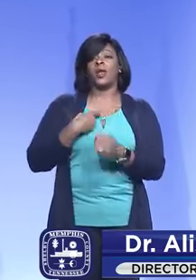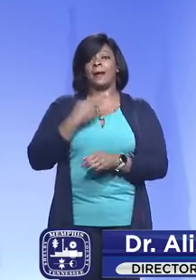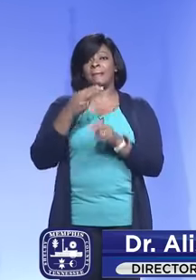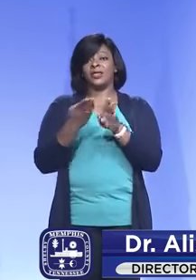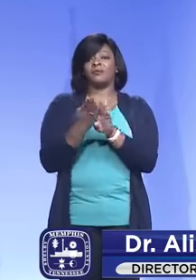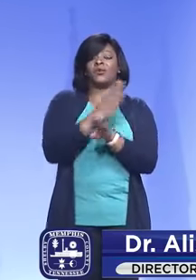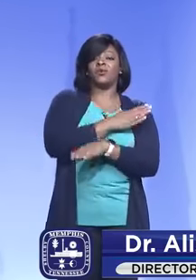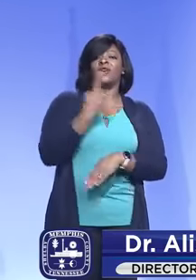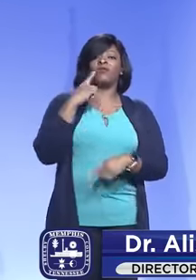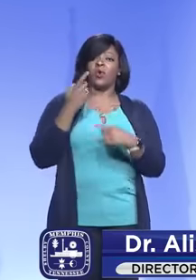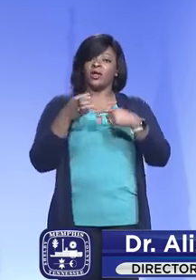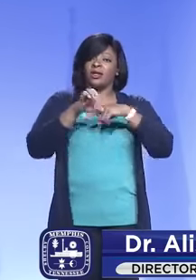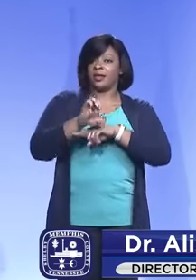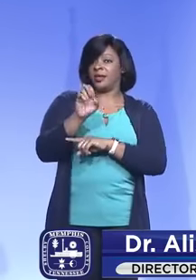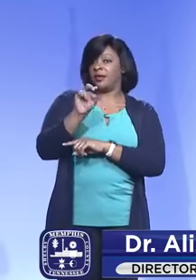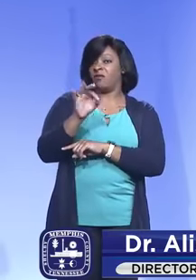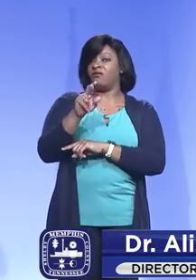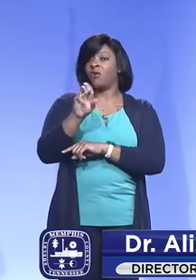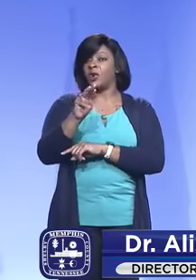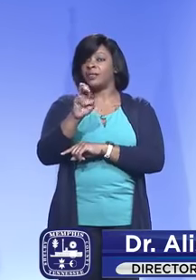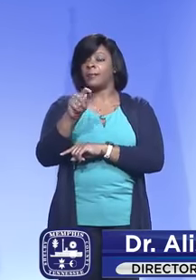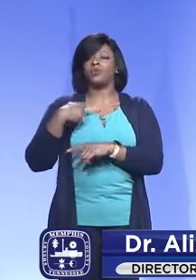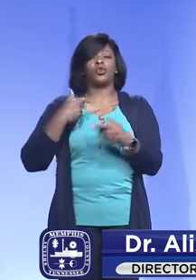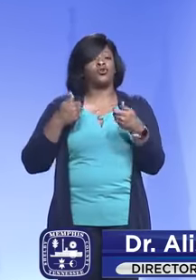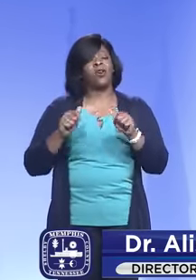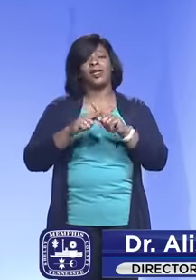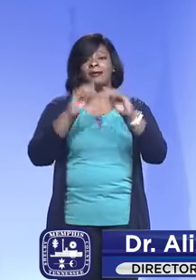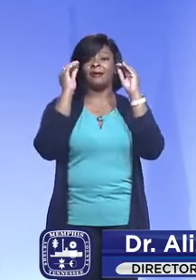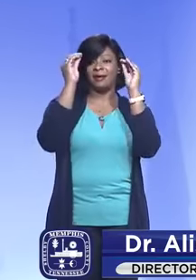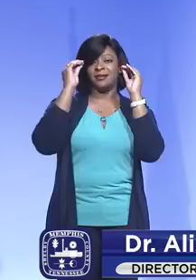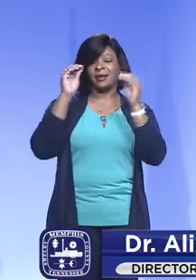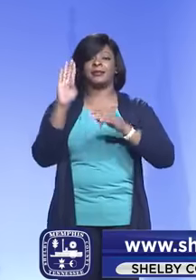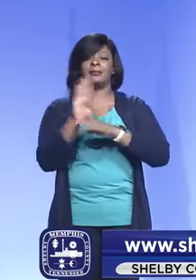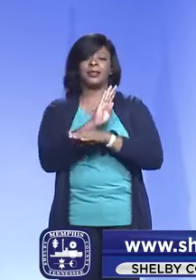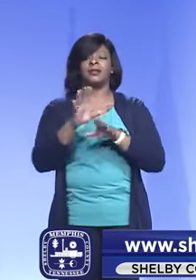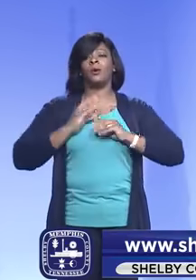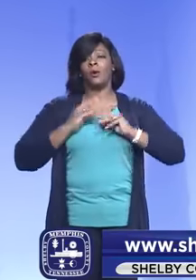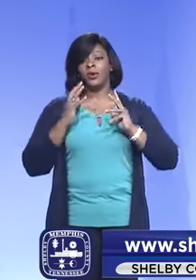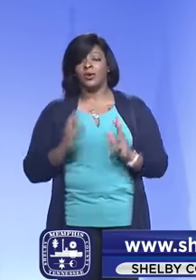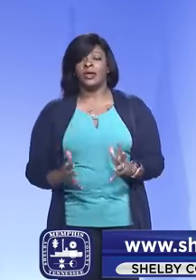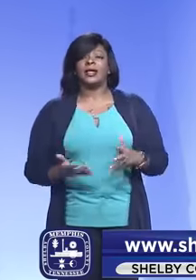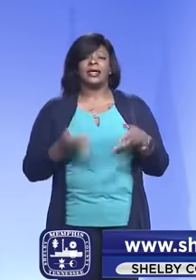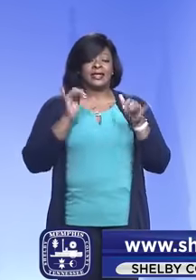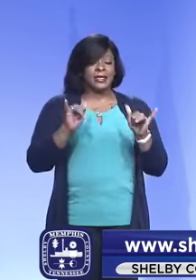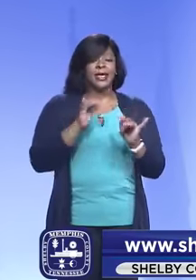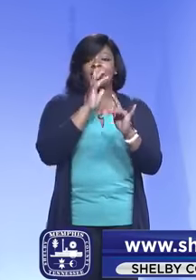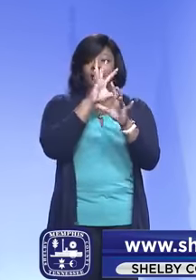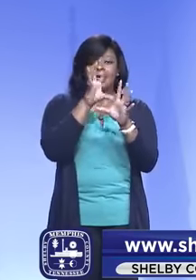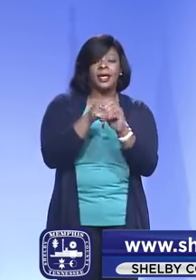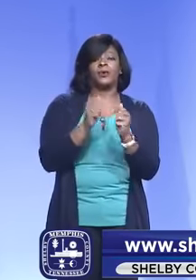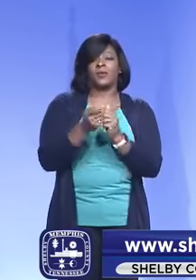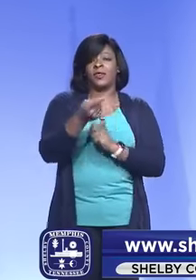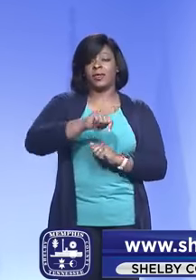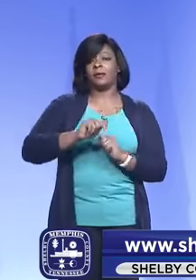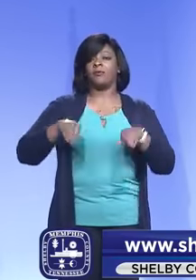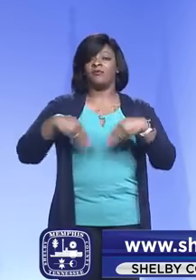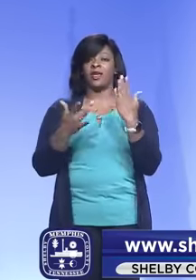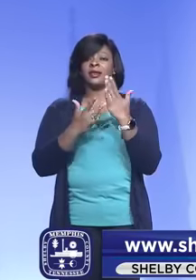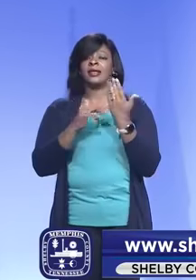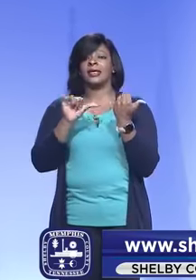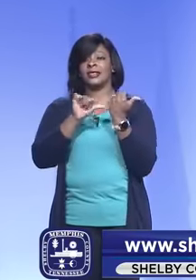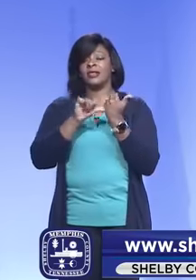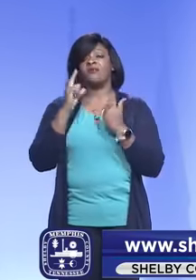earlier for enforcement. We really strive to educate business owners, stay engaged with them, and provide technical